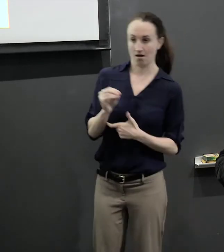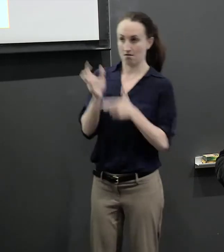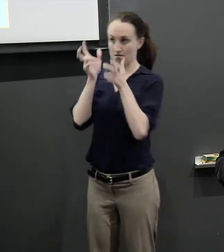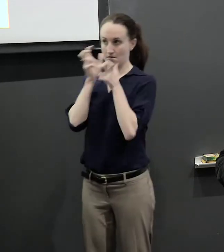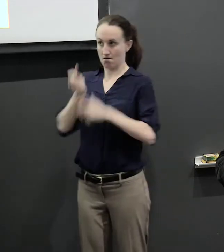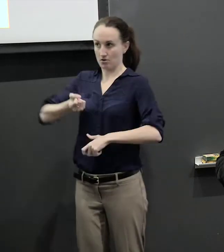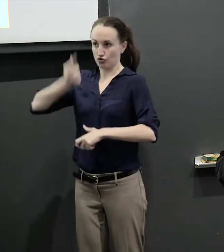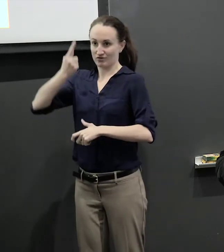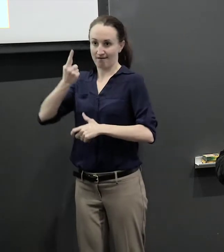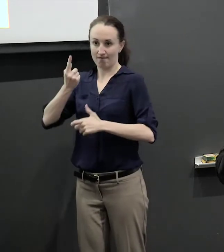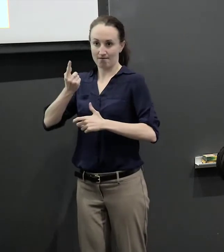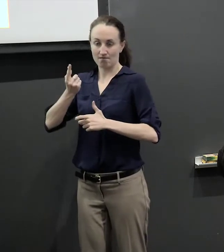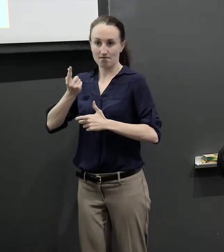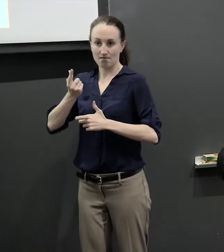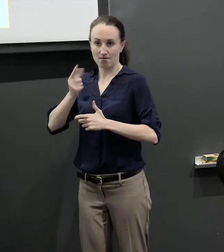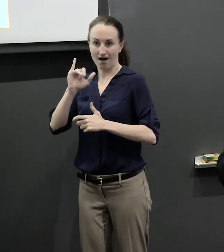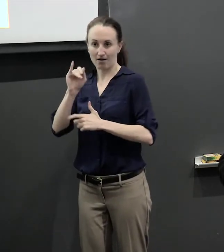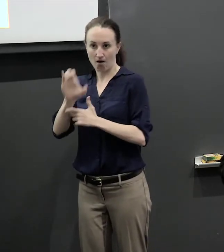representation.